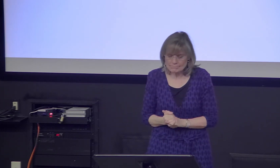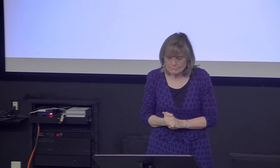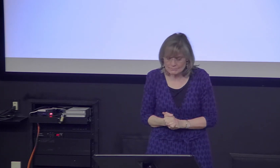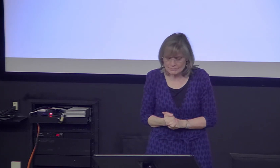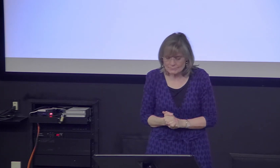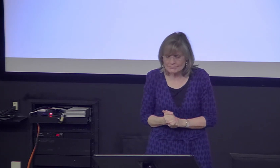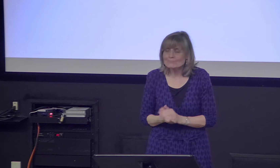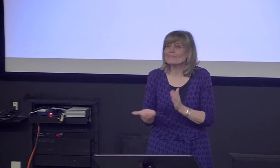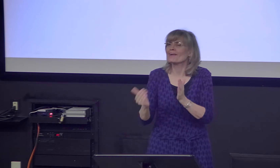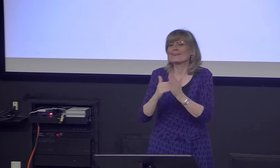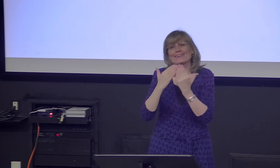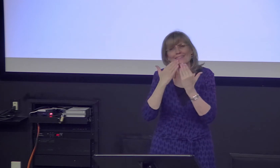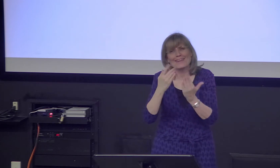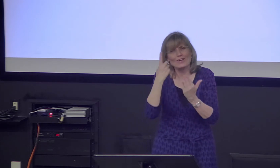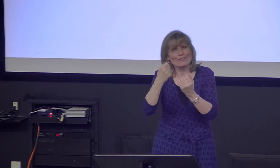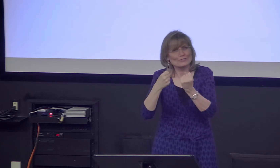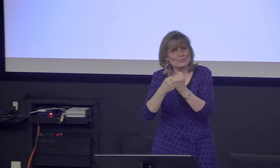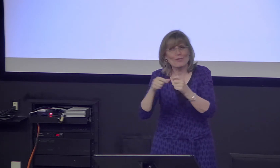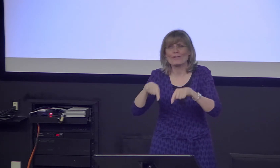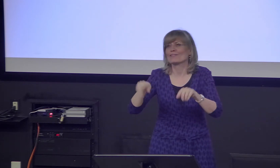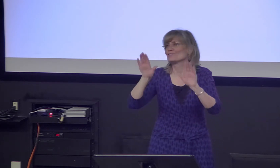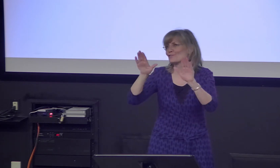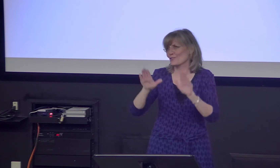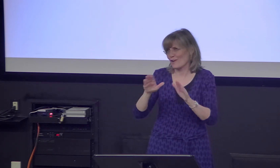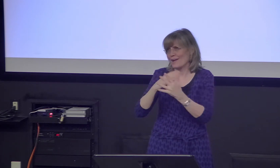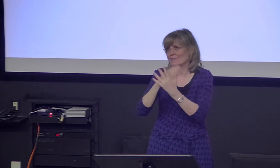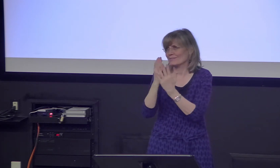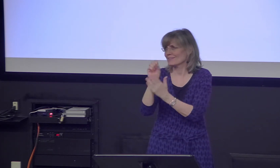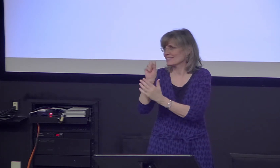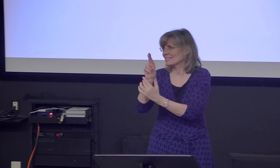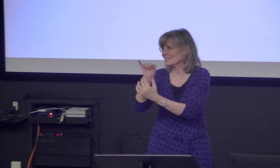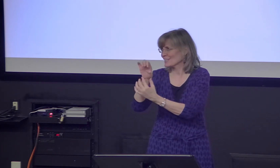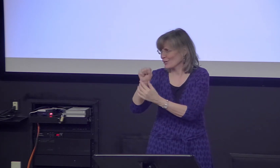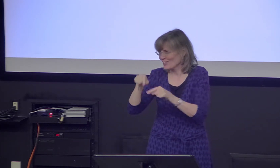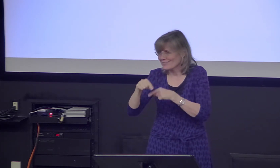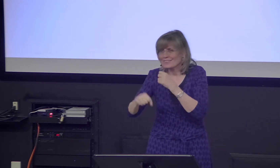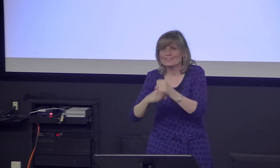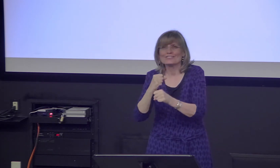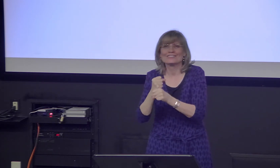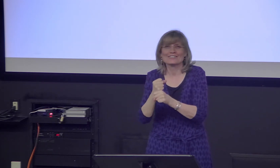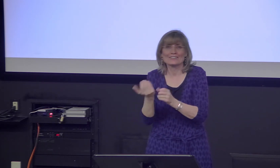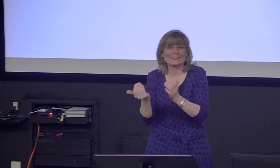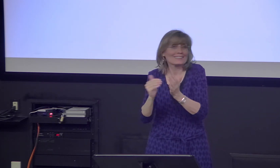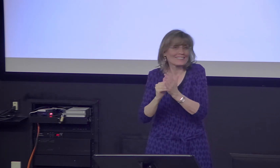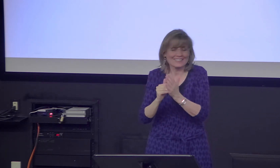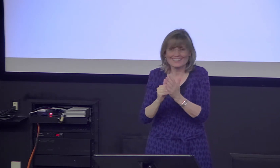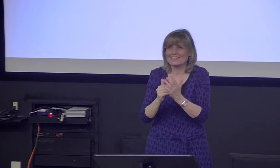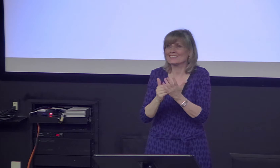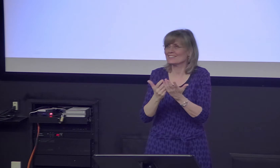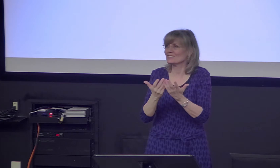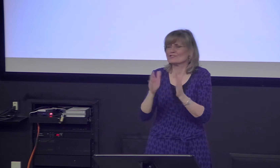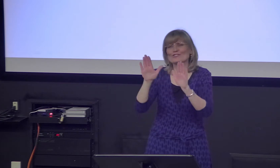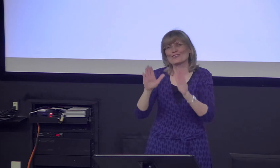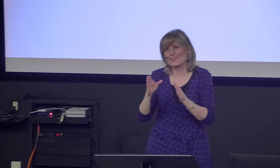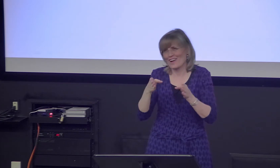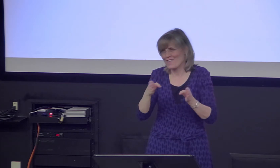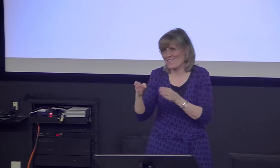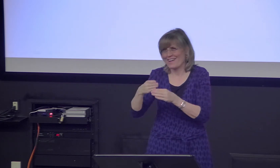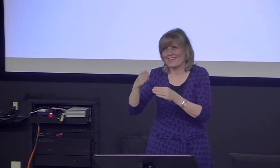those questions to take place. Thank you again for supporting these great lecture series that we've hosted this year. It's